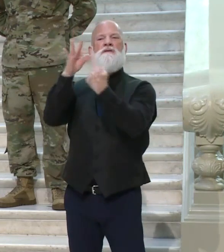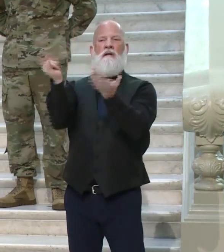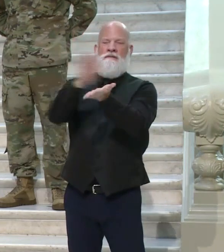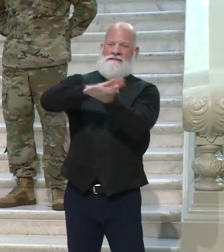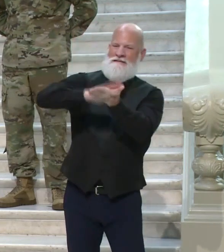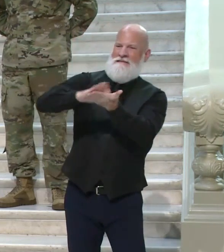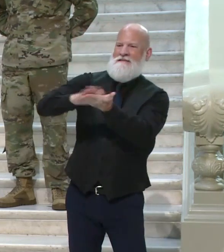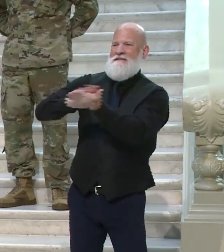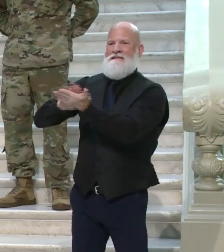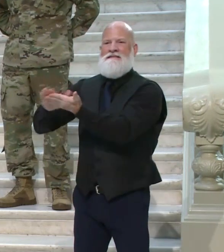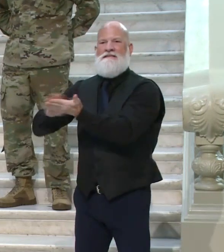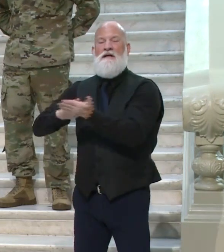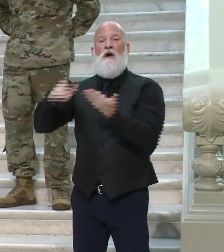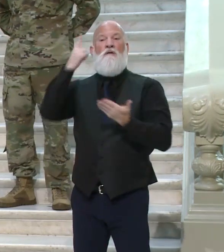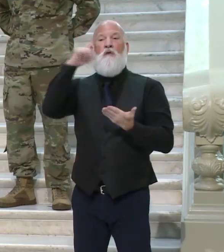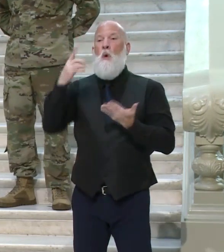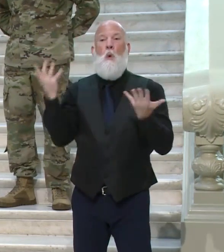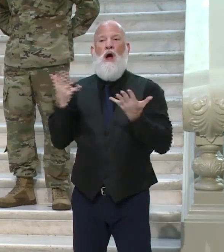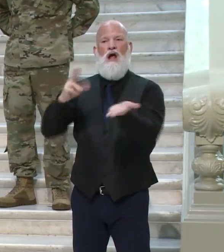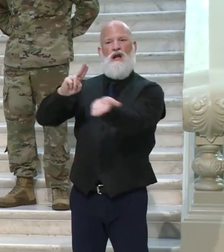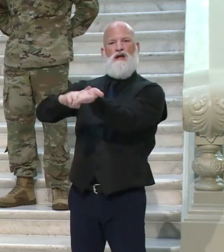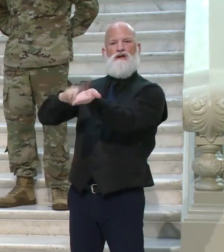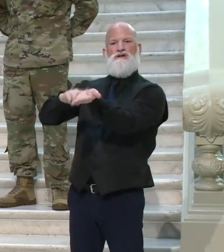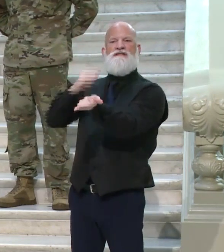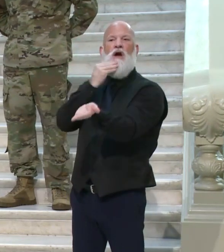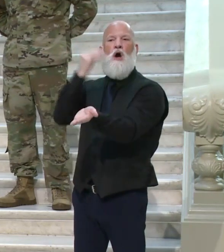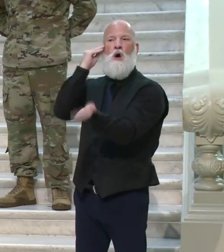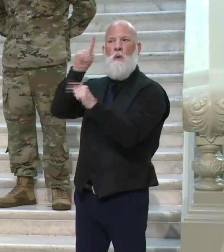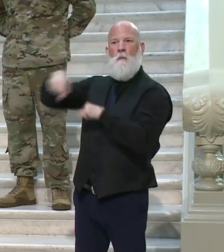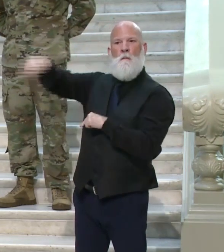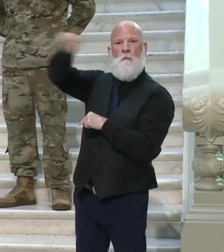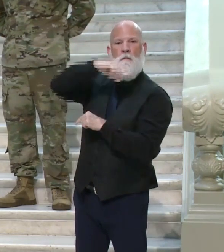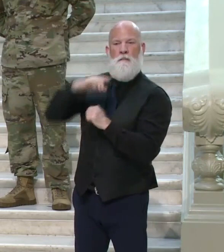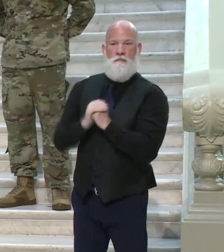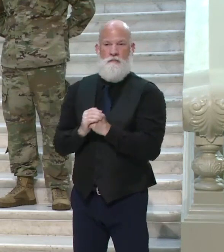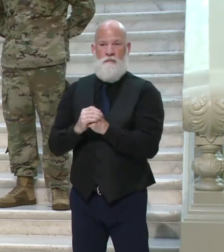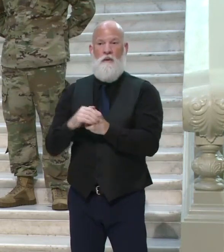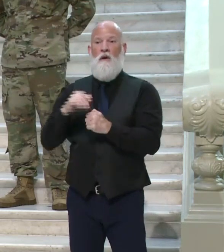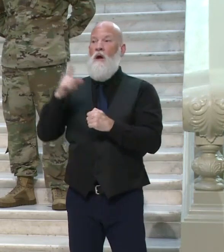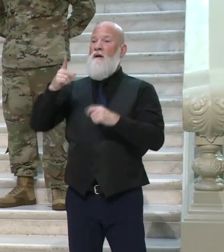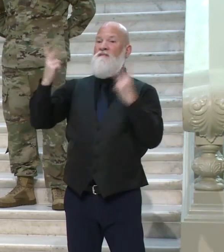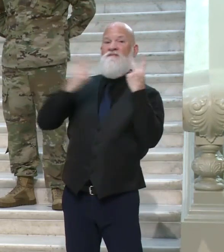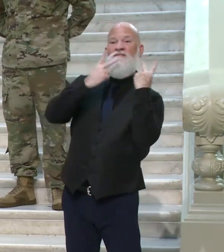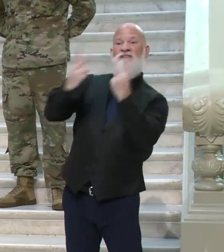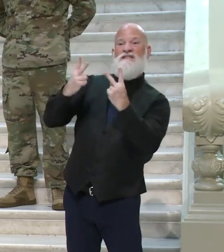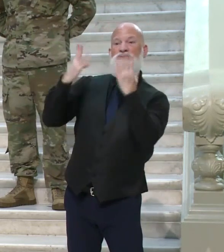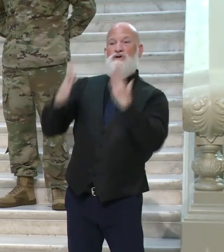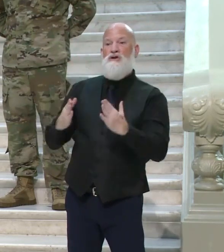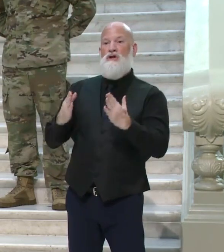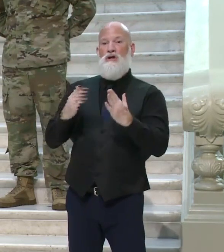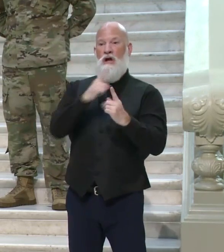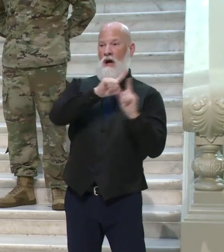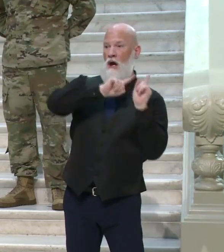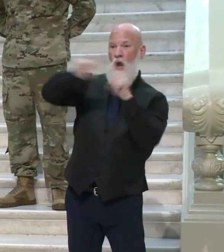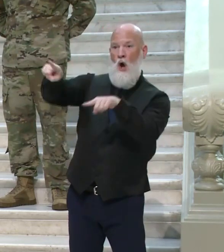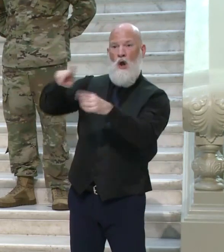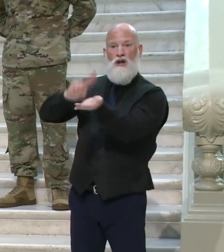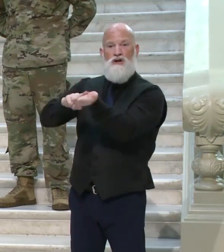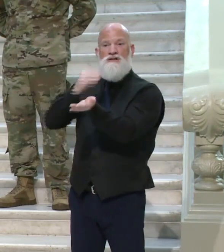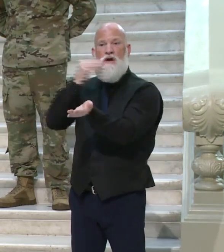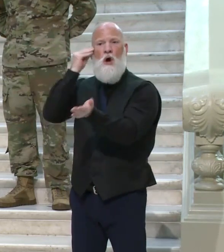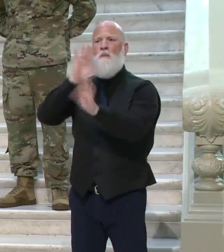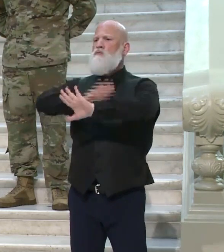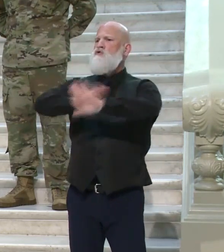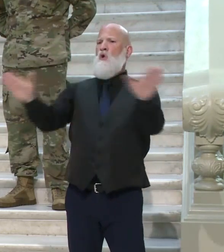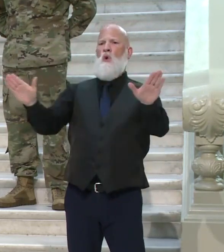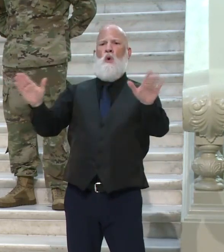on visitors except for end-of-life circumstances to stop the spread and improve conditions. The